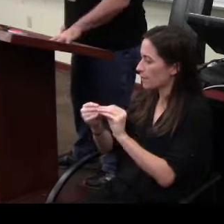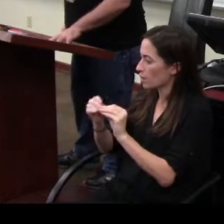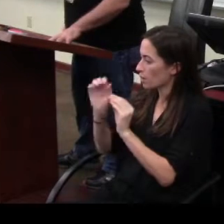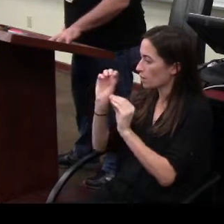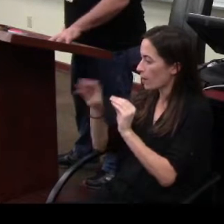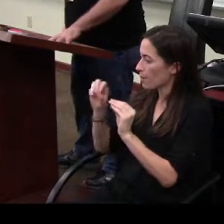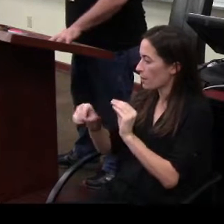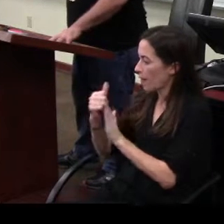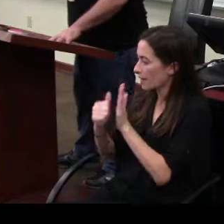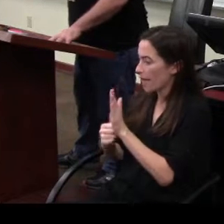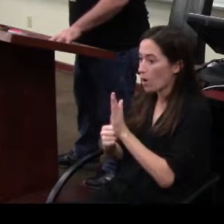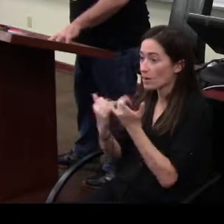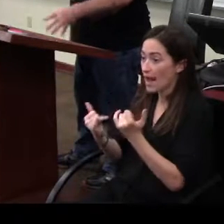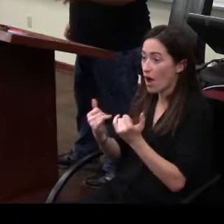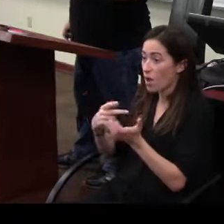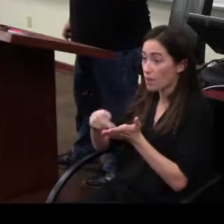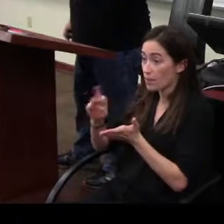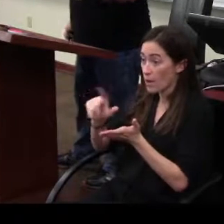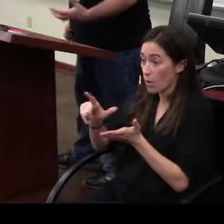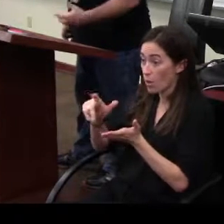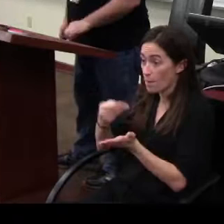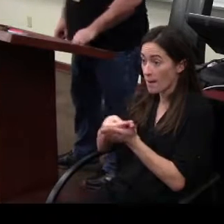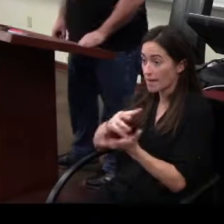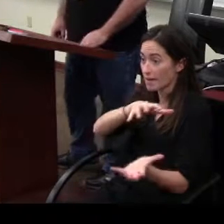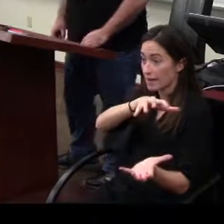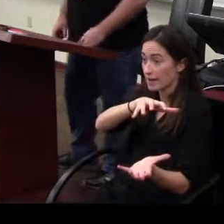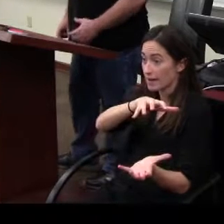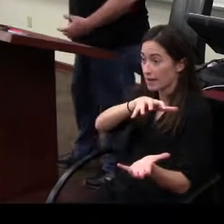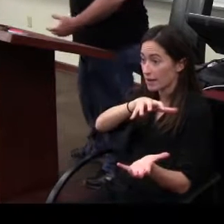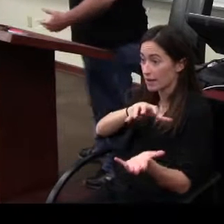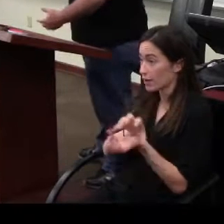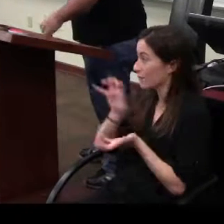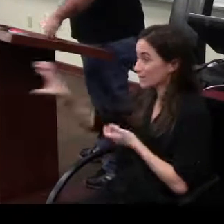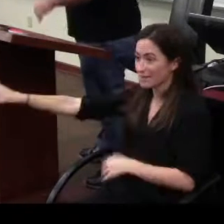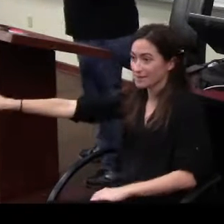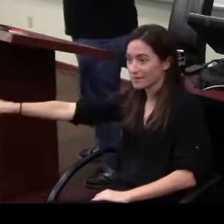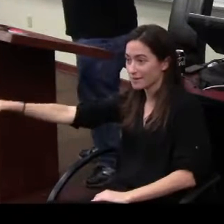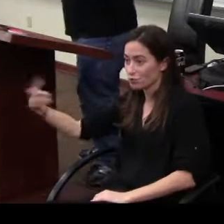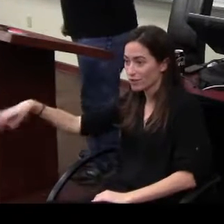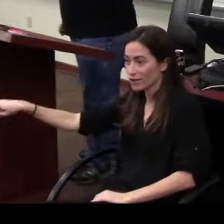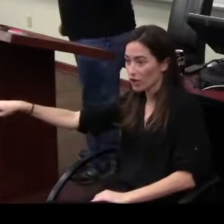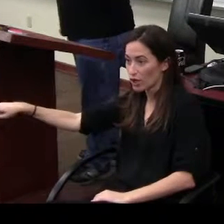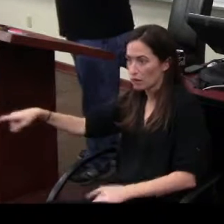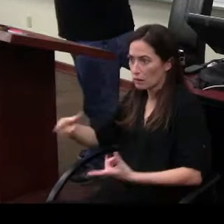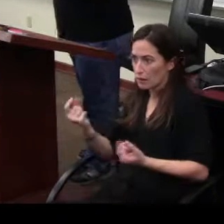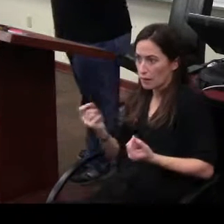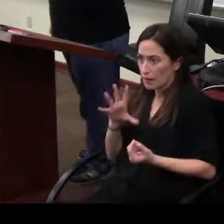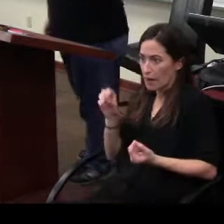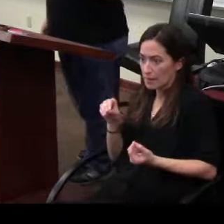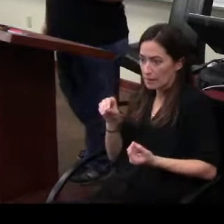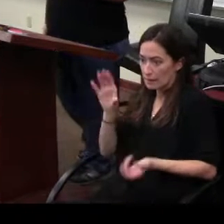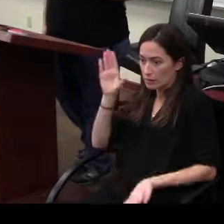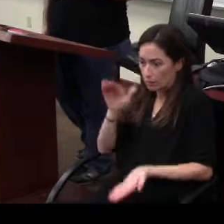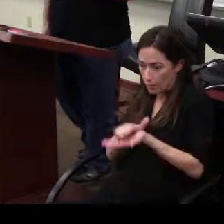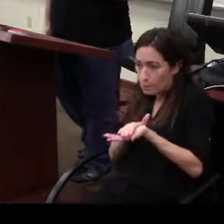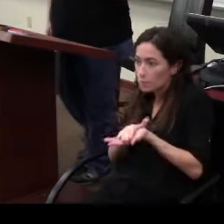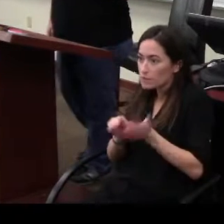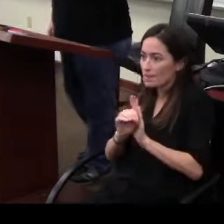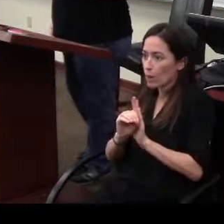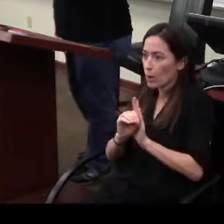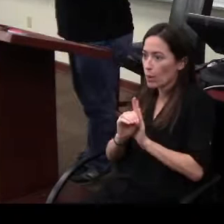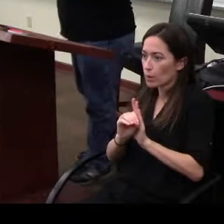sent your entire payroll to that. What does that do to you as a company, right? And it's as simple as picking up the phone